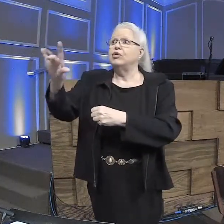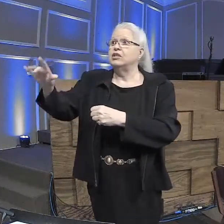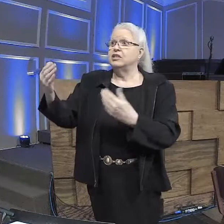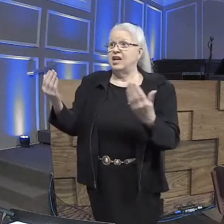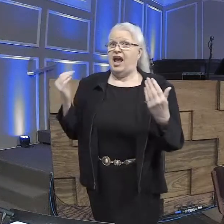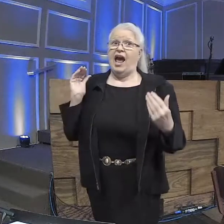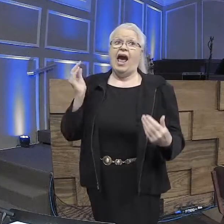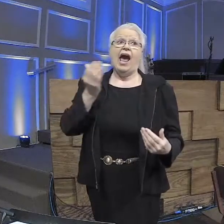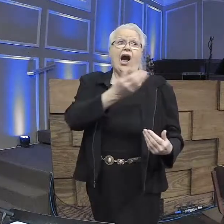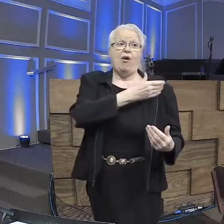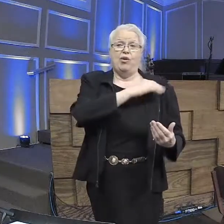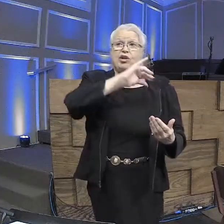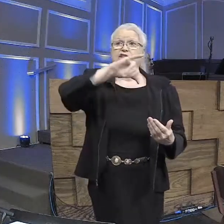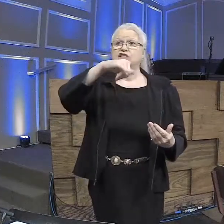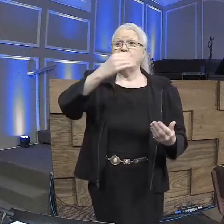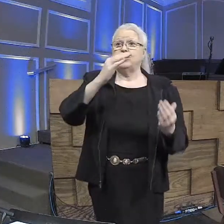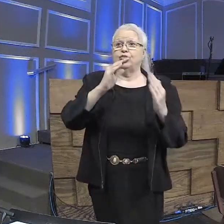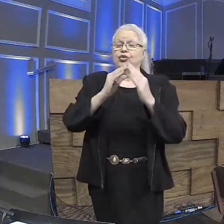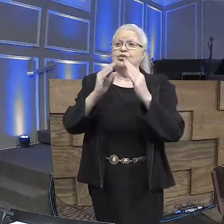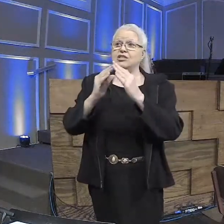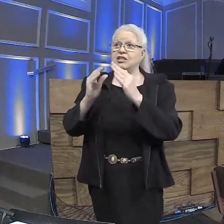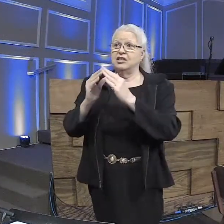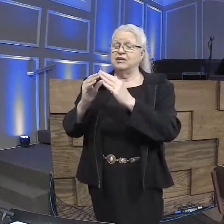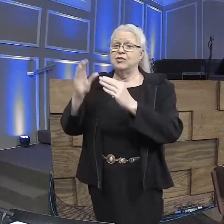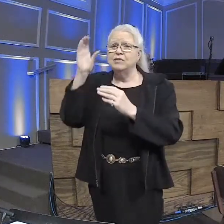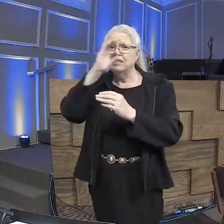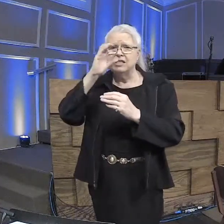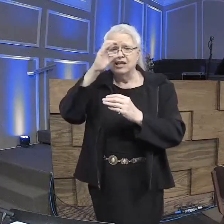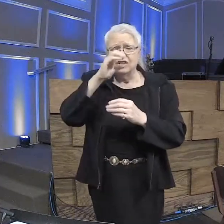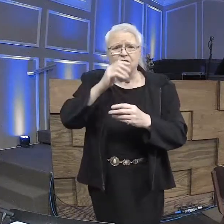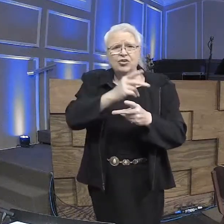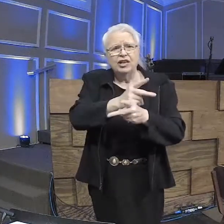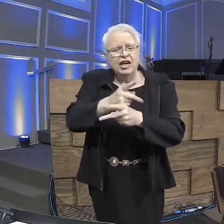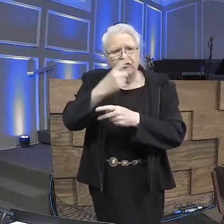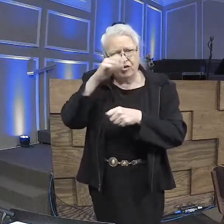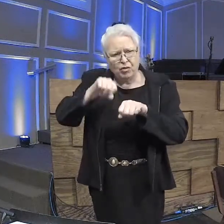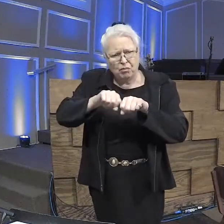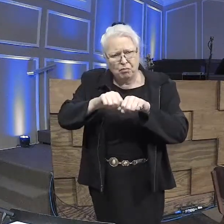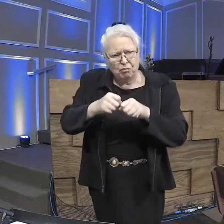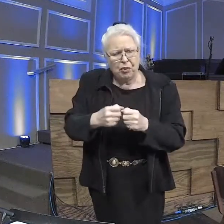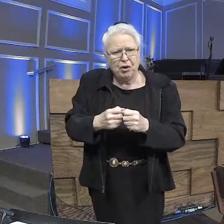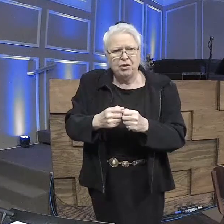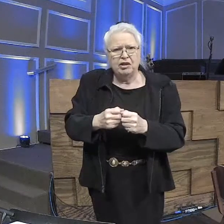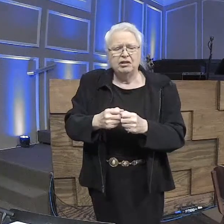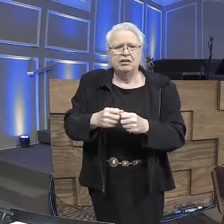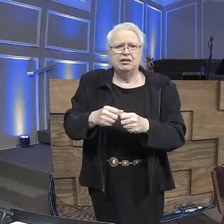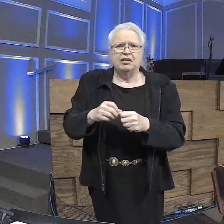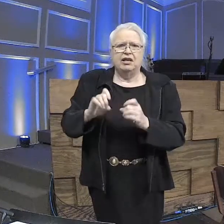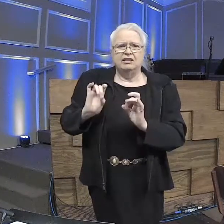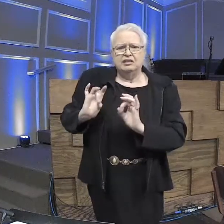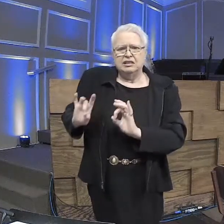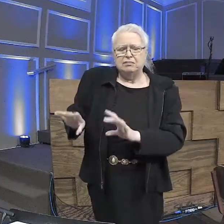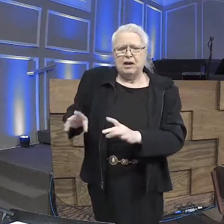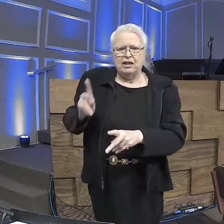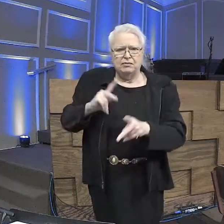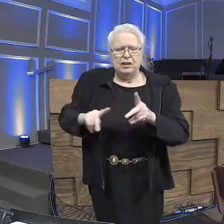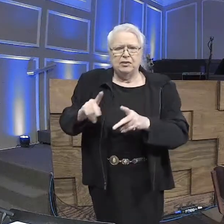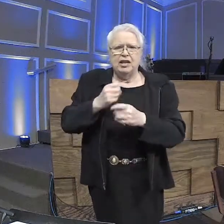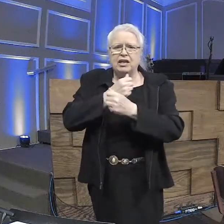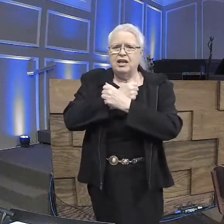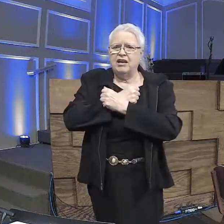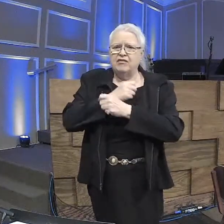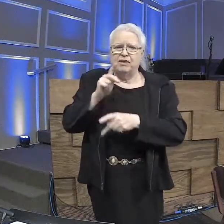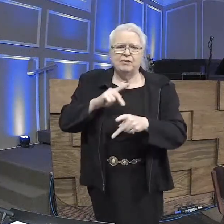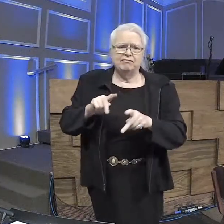Jerusalem. We've been seeking to care for the broken, the disenfranchised, and love the unlovable. We've been willing to overlook